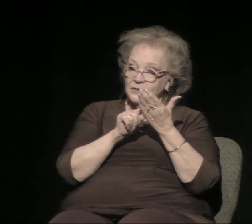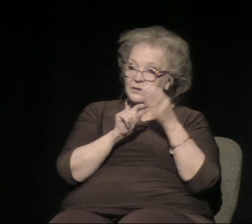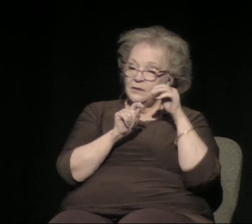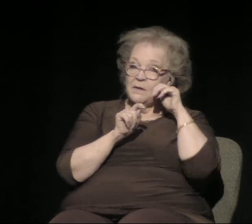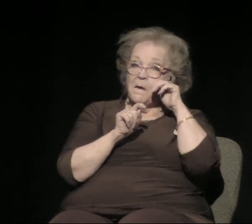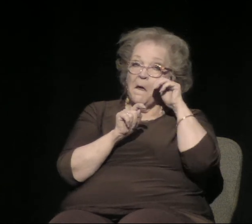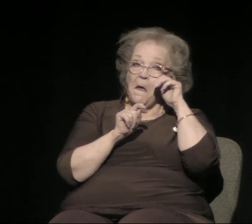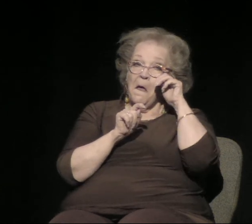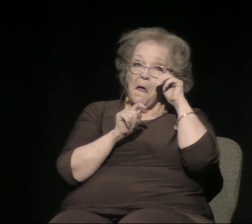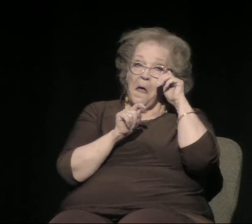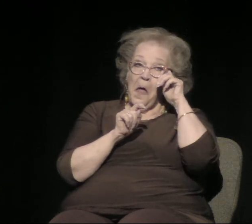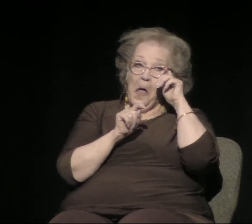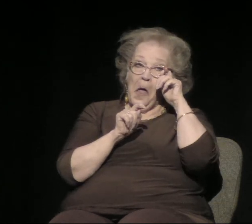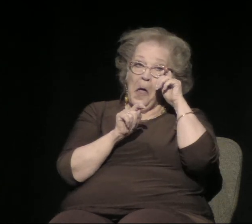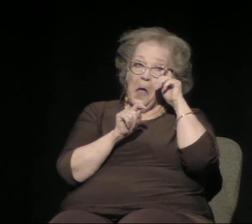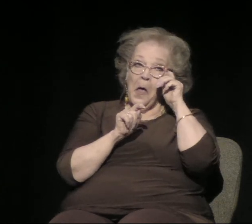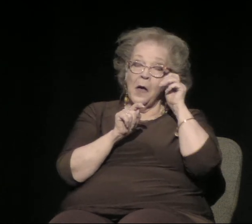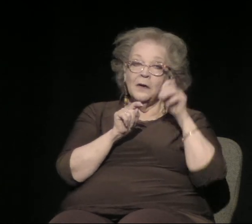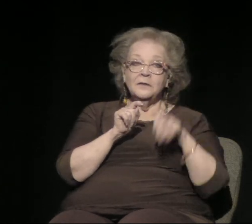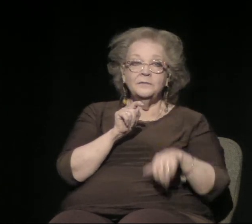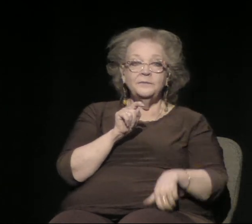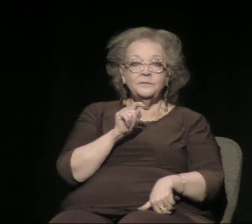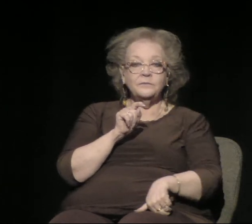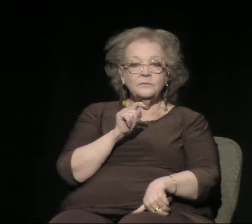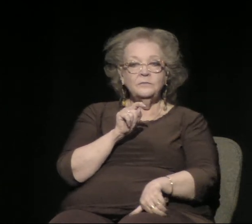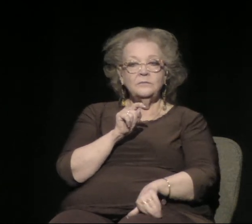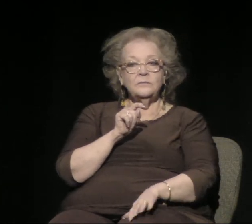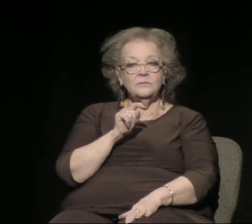Do you ever want God to speak to you?